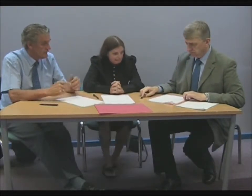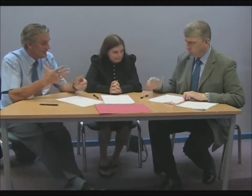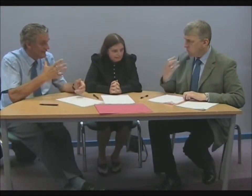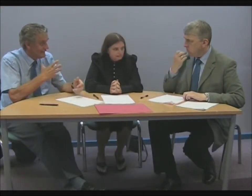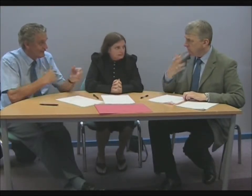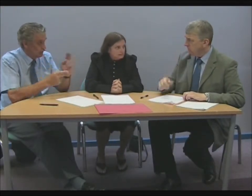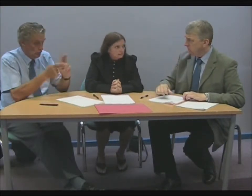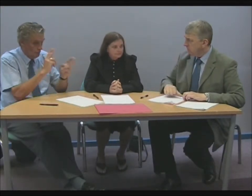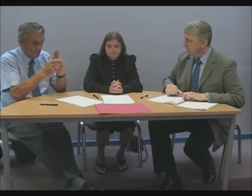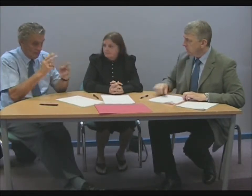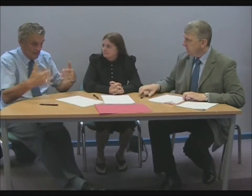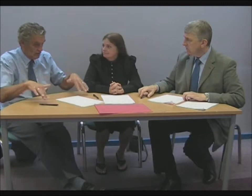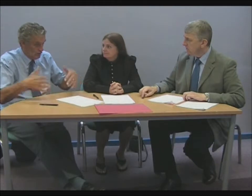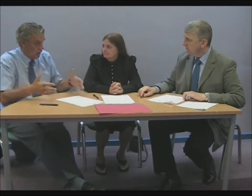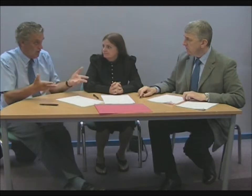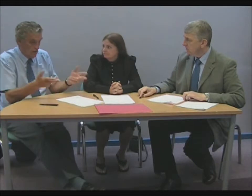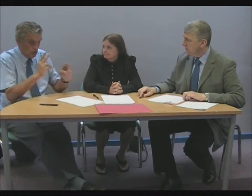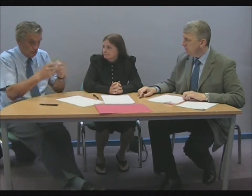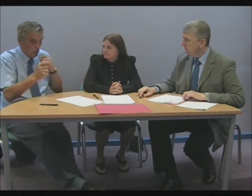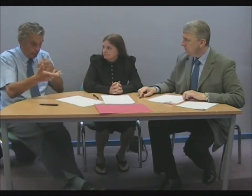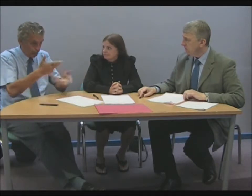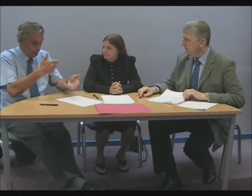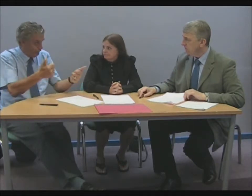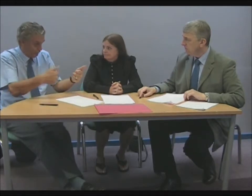A hearing person can't do it. All he needed was an